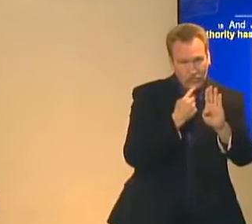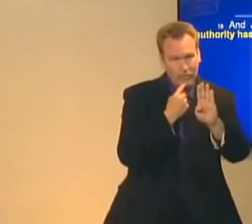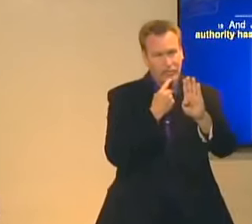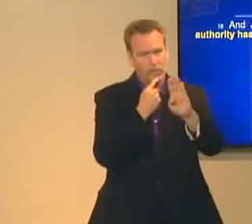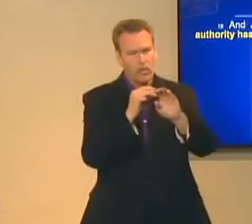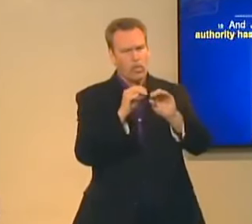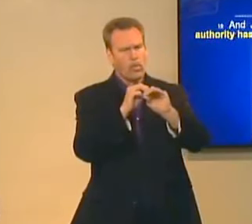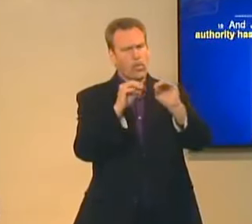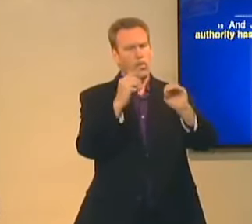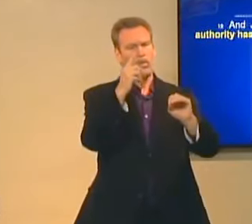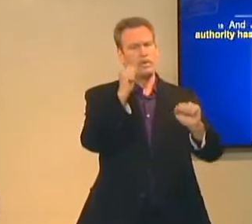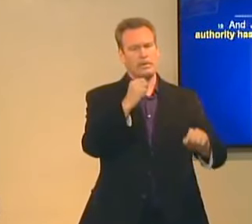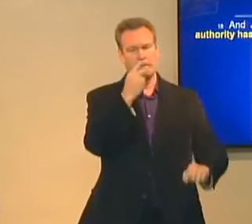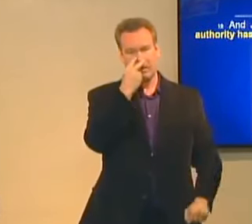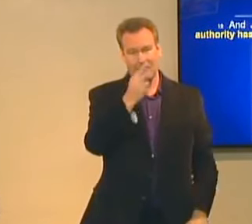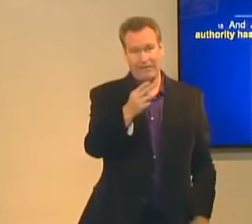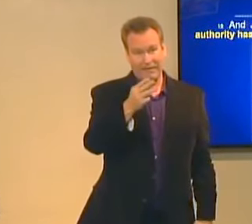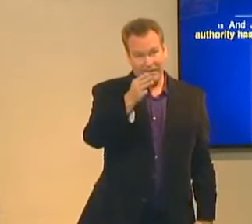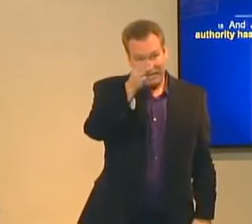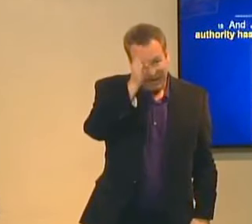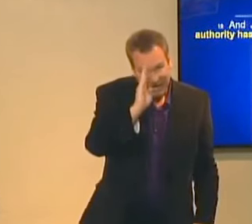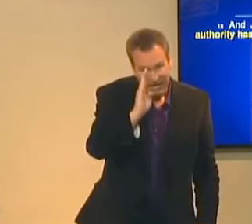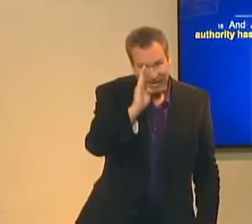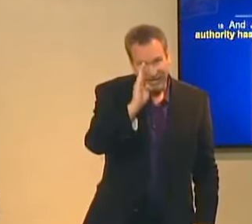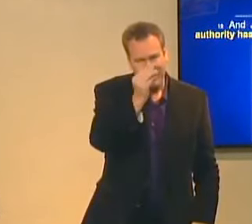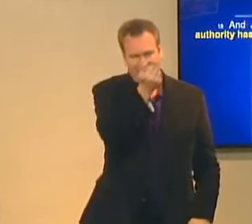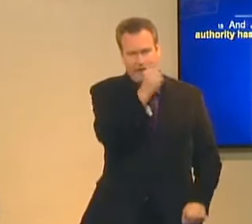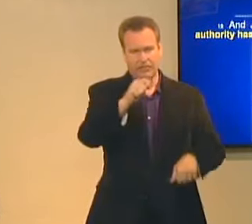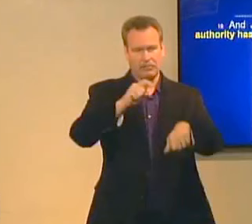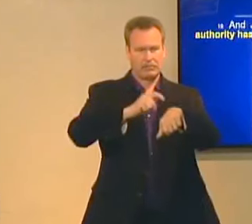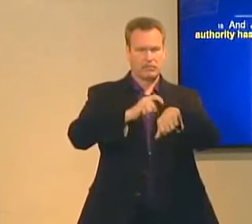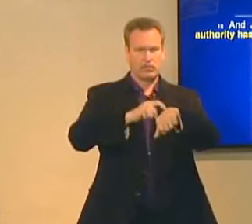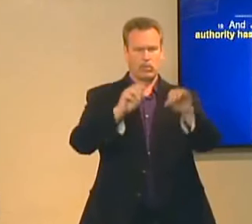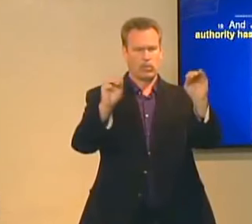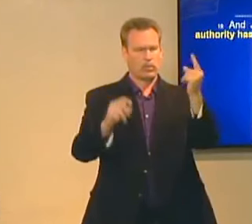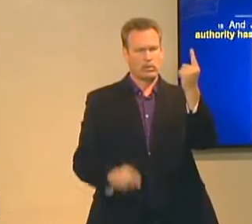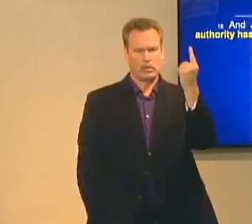I love the translation of Masby. Where it says. No one can seek God. At any time.